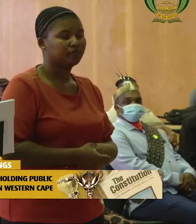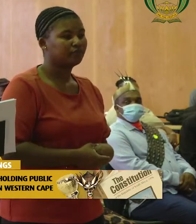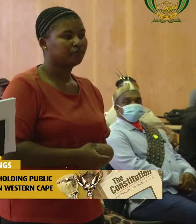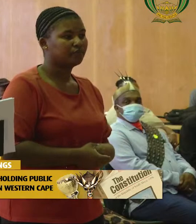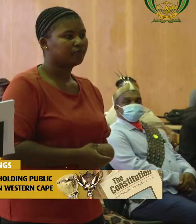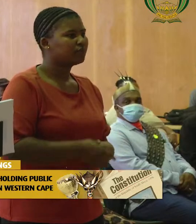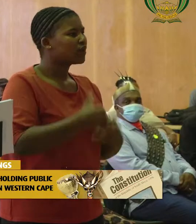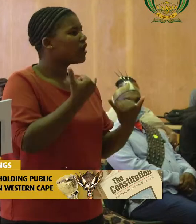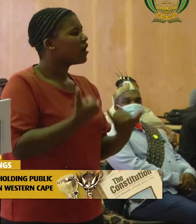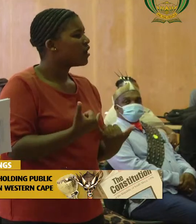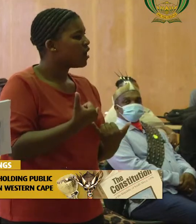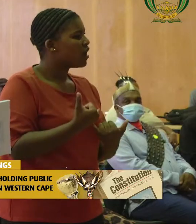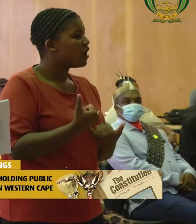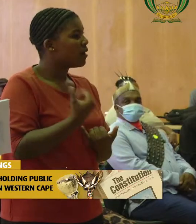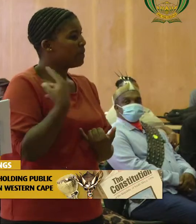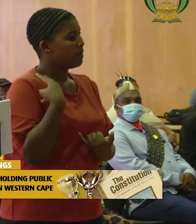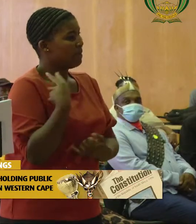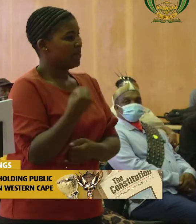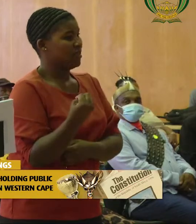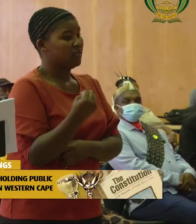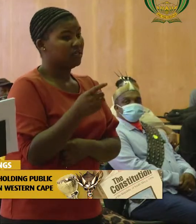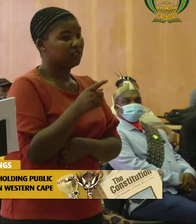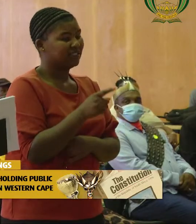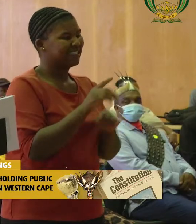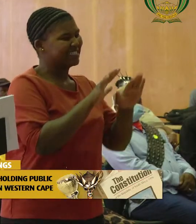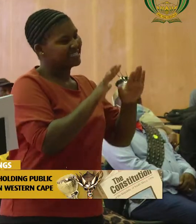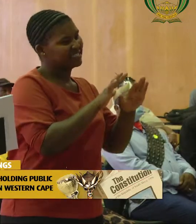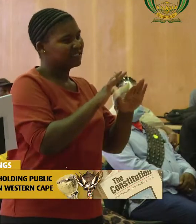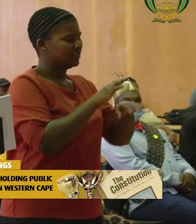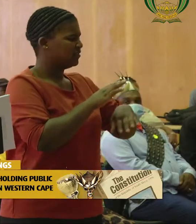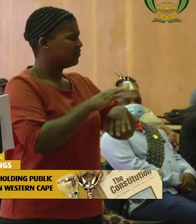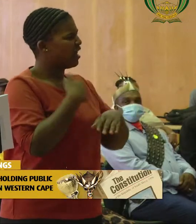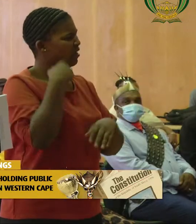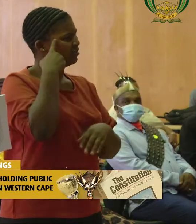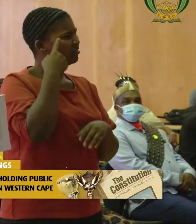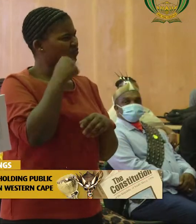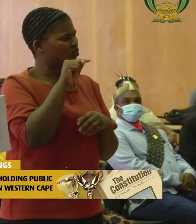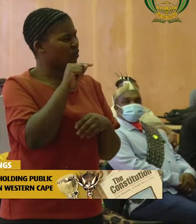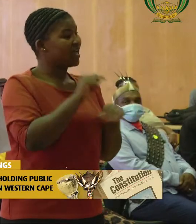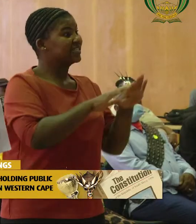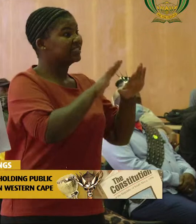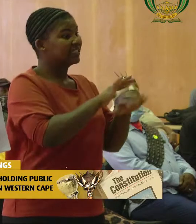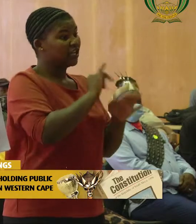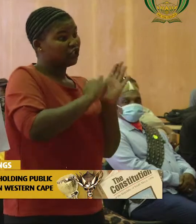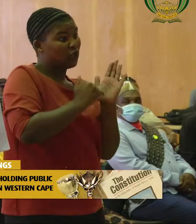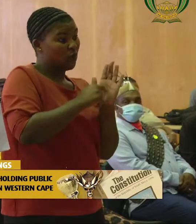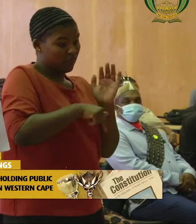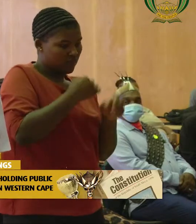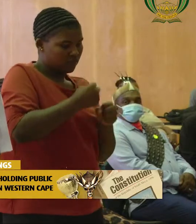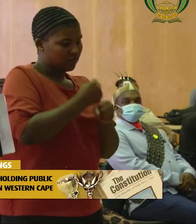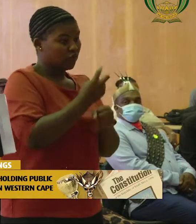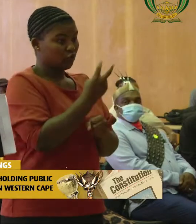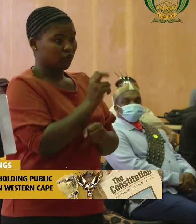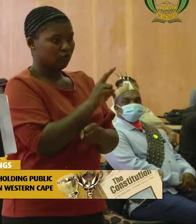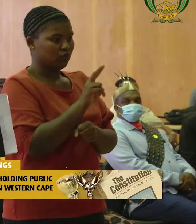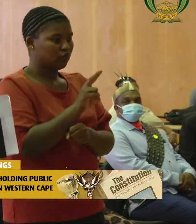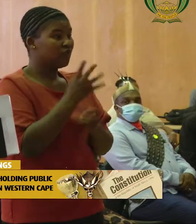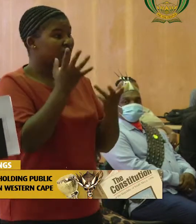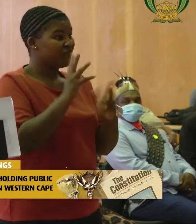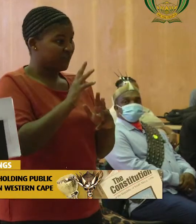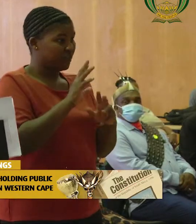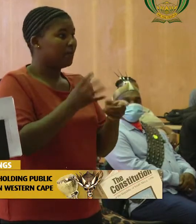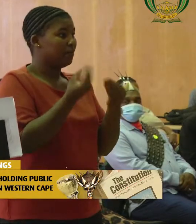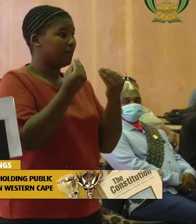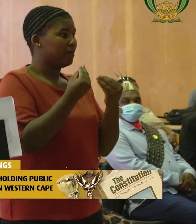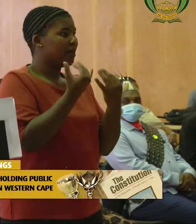The minister tabled the bill on the 10th, if I'm correct, of January this year. And the deadline in